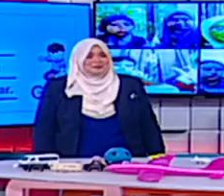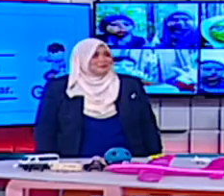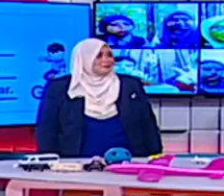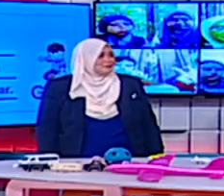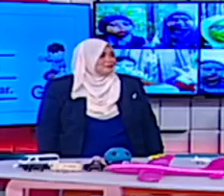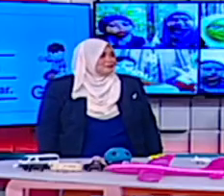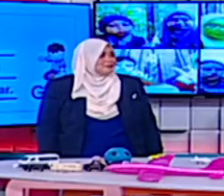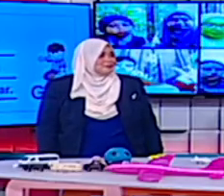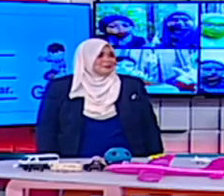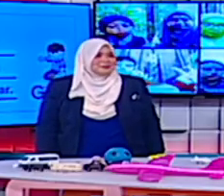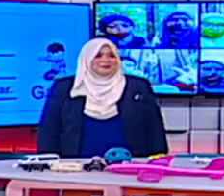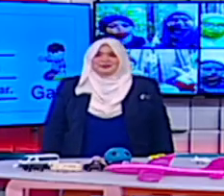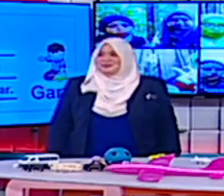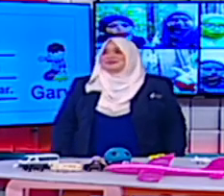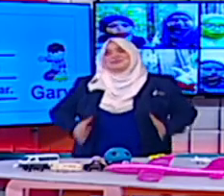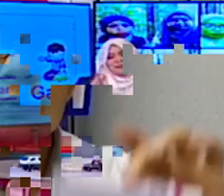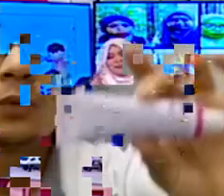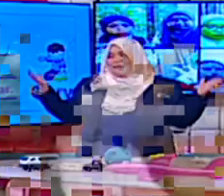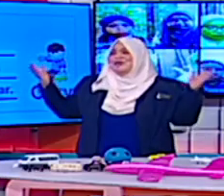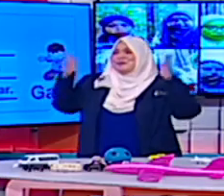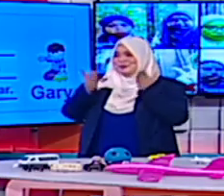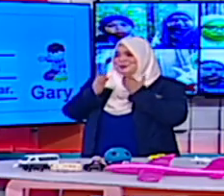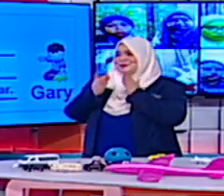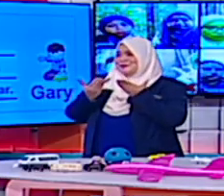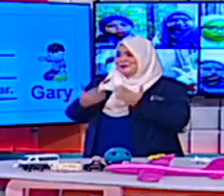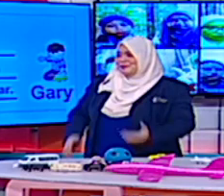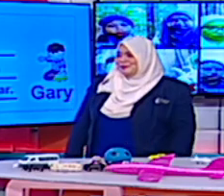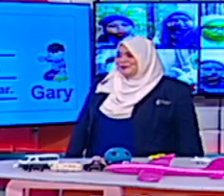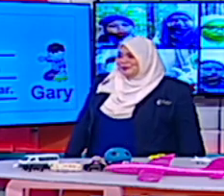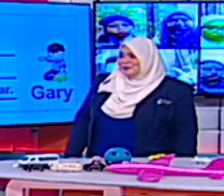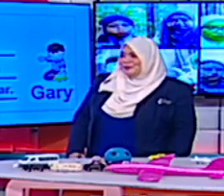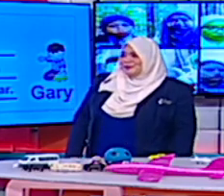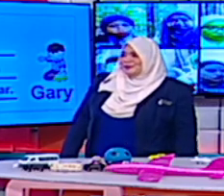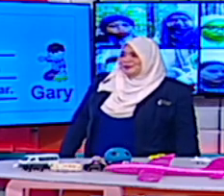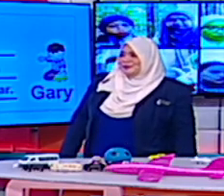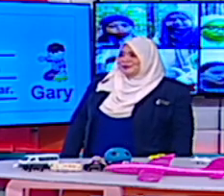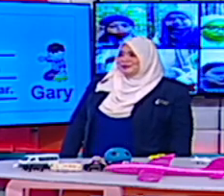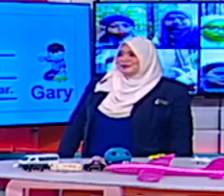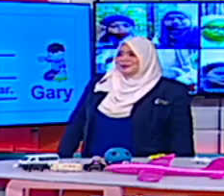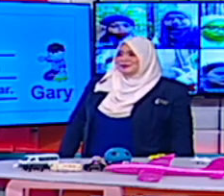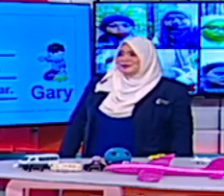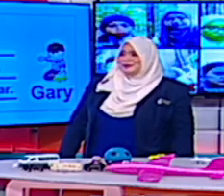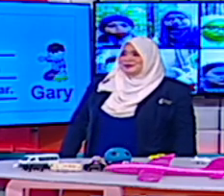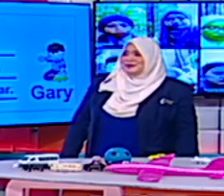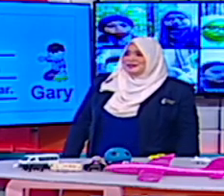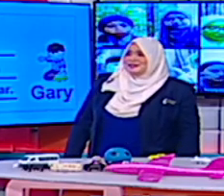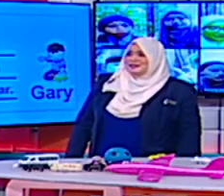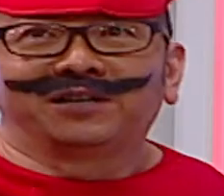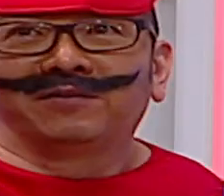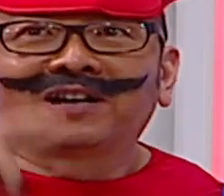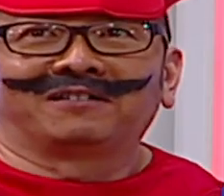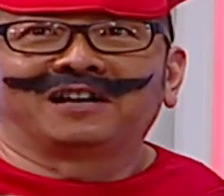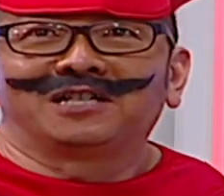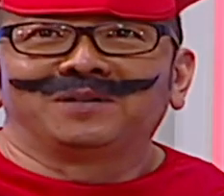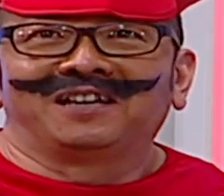big book. Big book. Okay. All right, can you explain what that is? Okay. Hi, children.